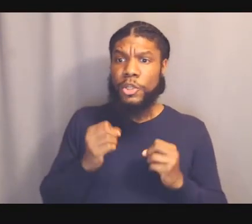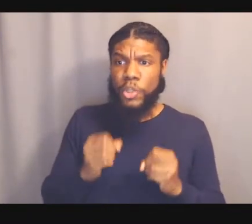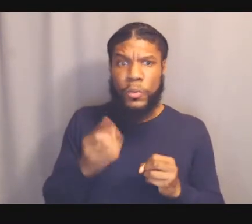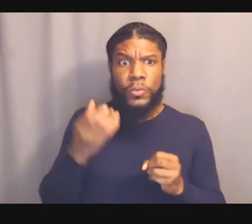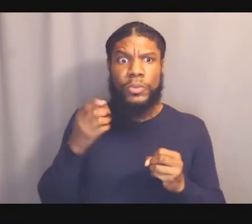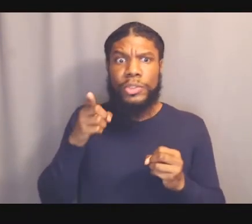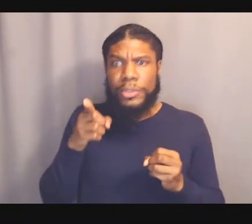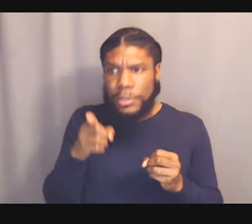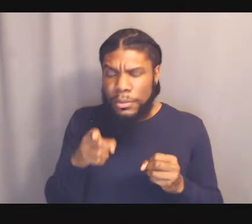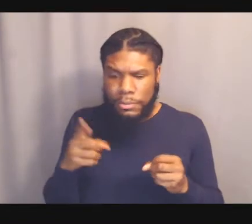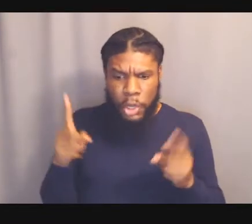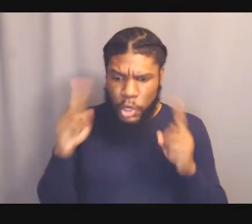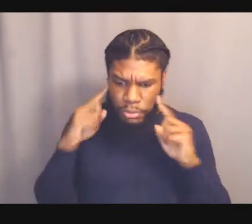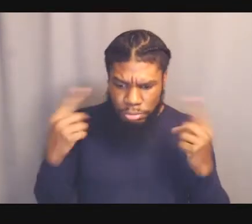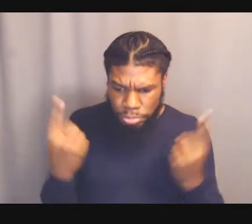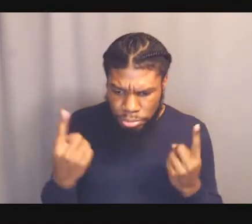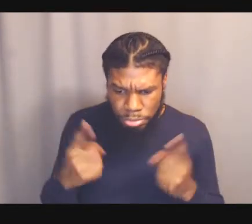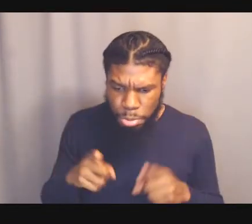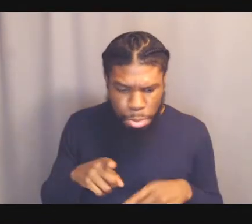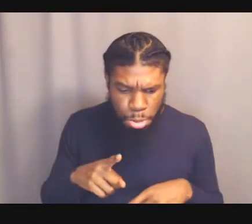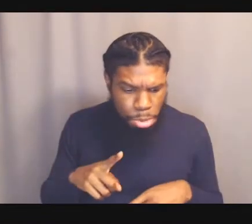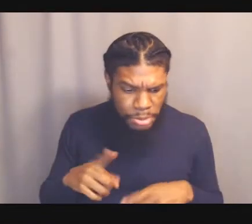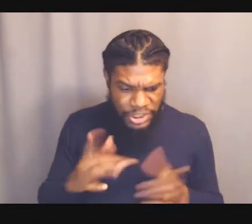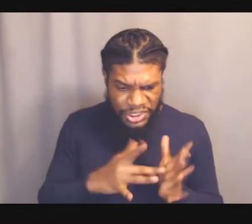Jesus called out to her.